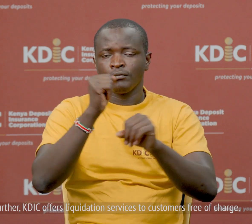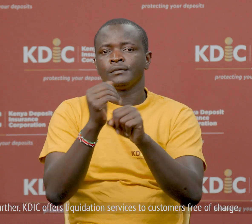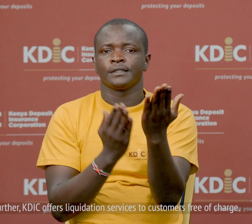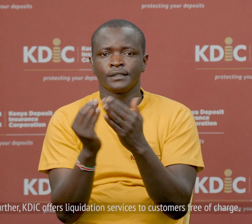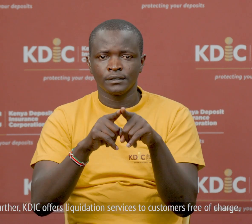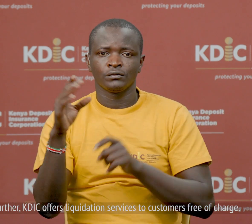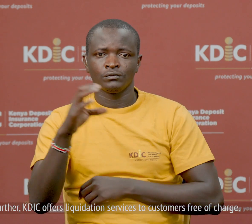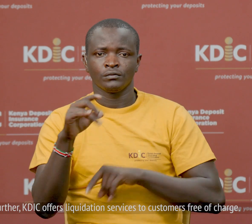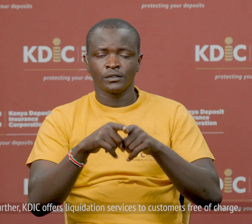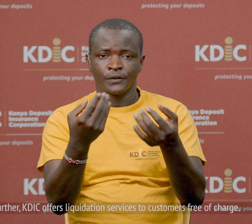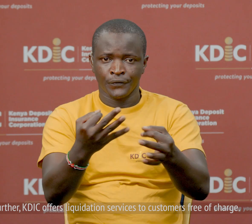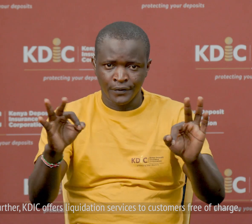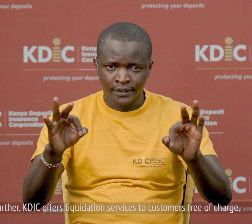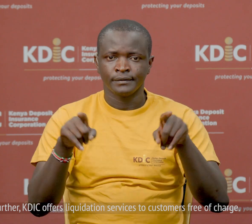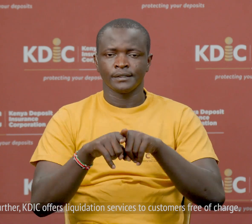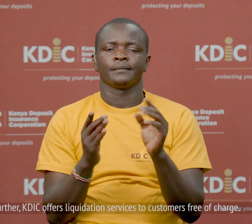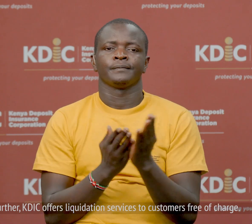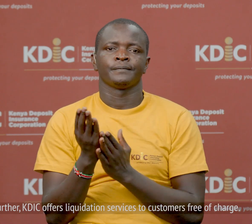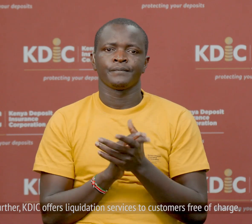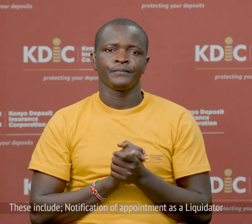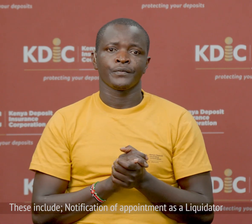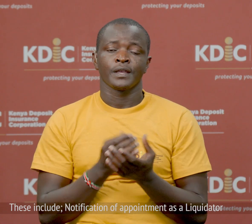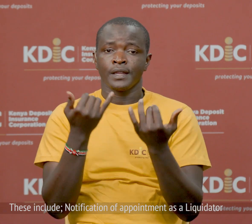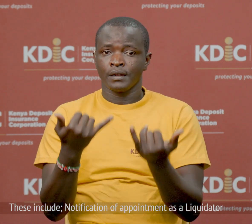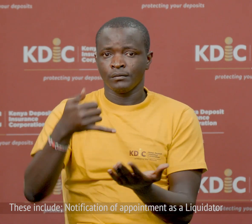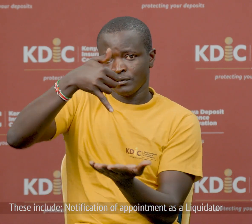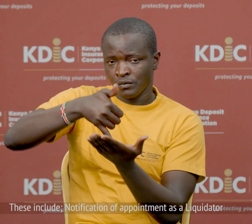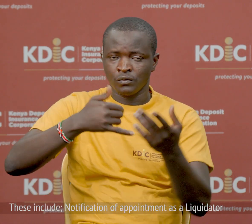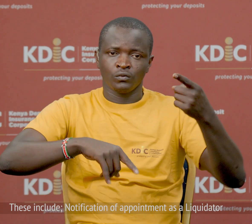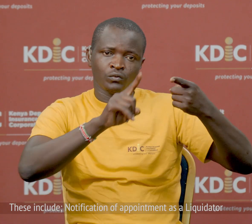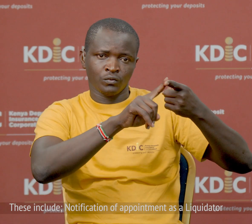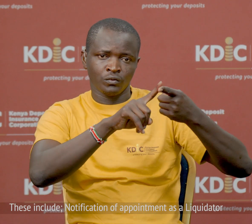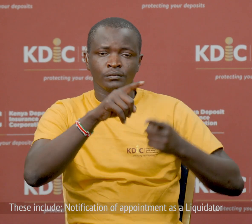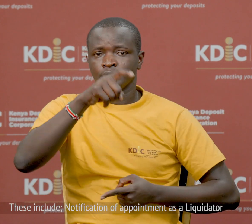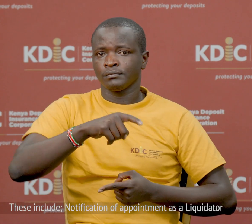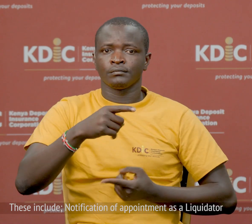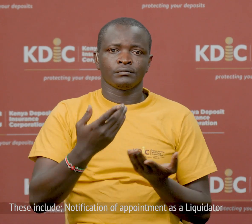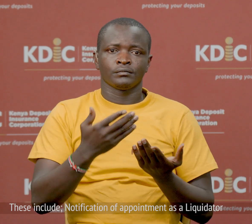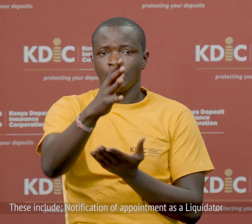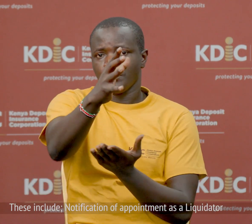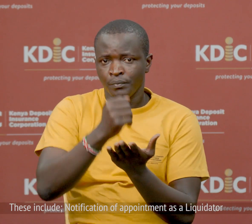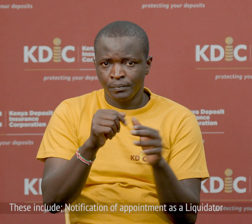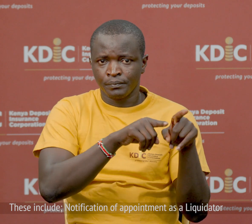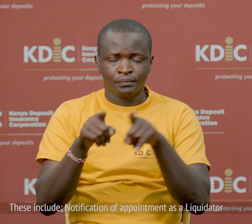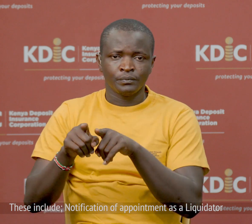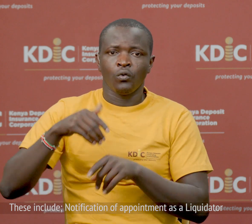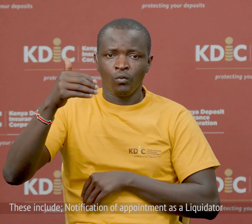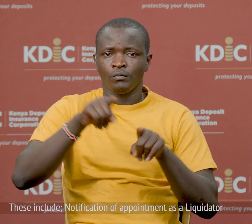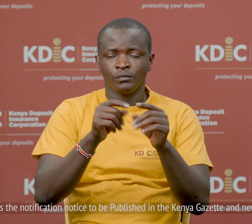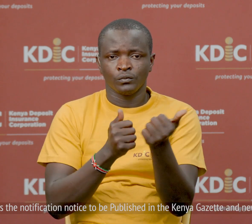services to customers free of charge. These include 1. Notification of appointment as liquidator,